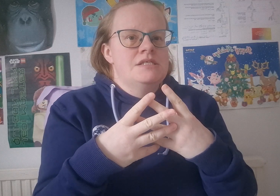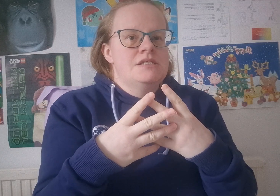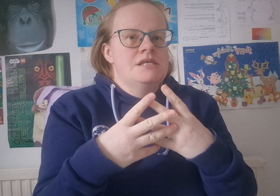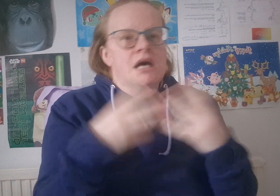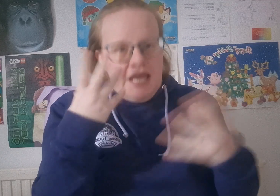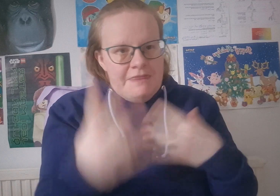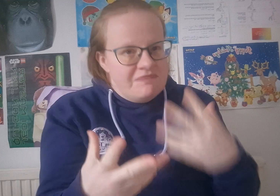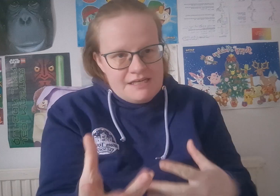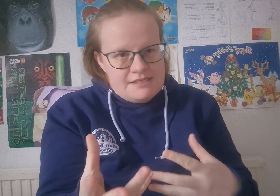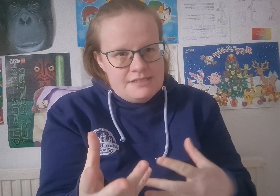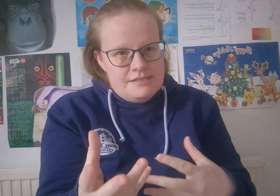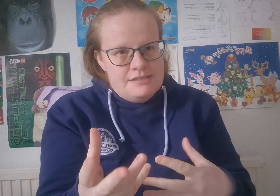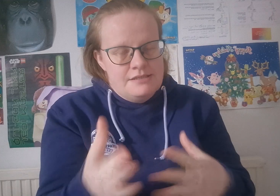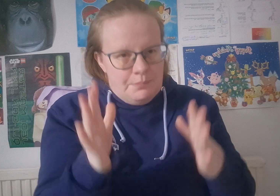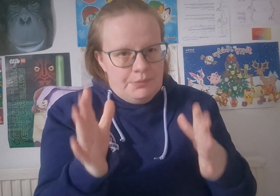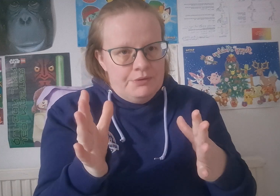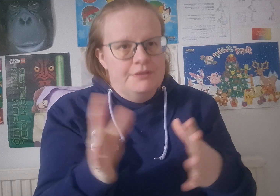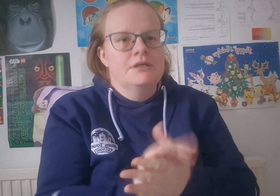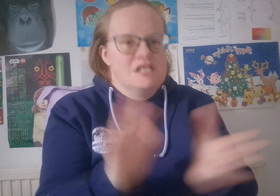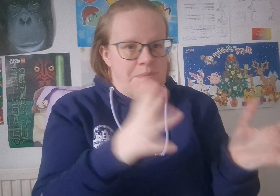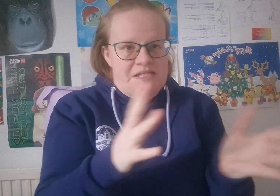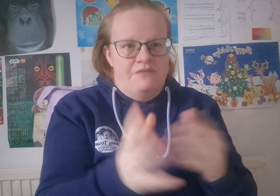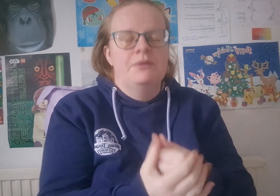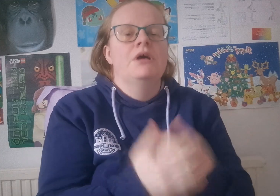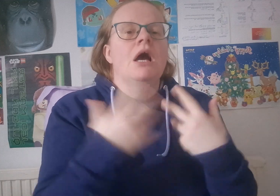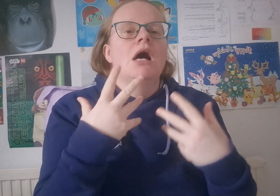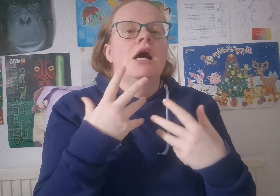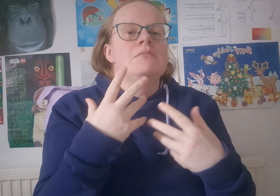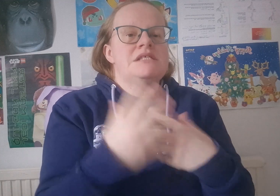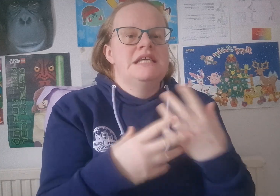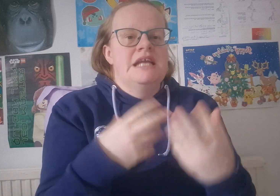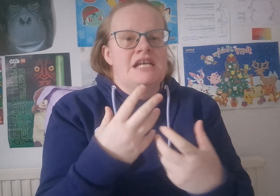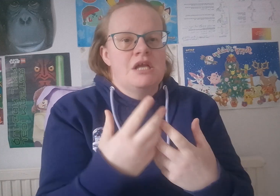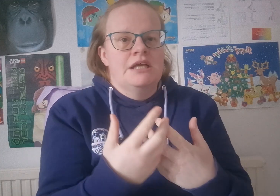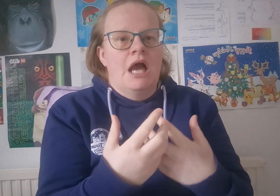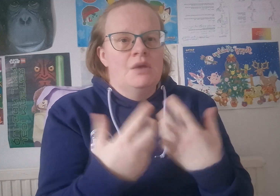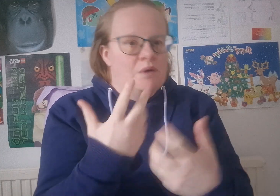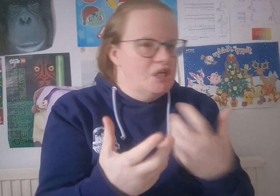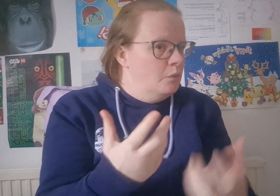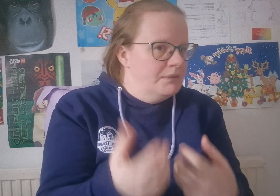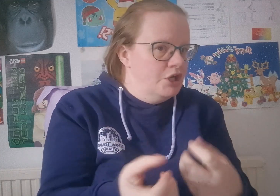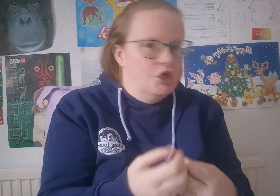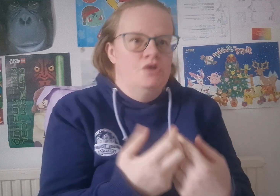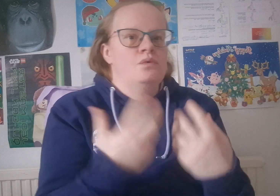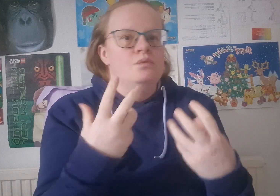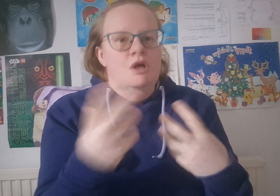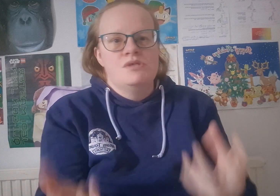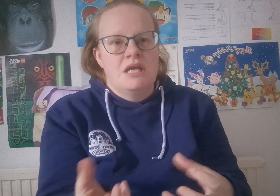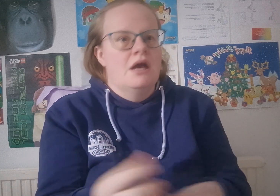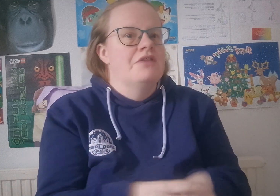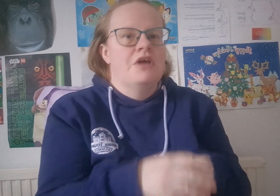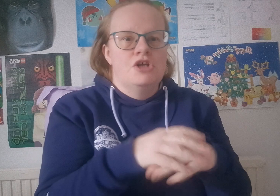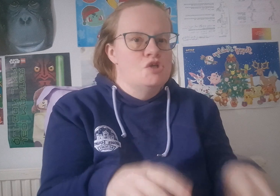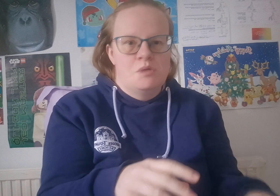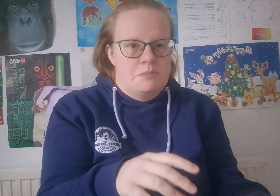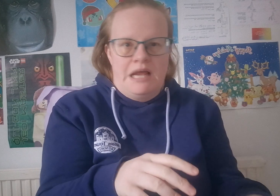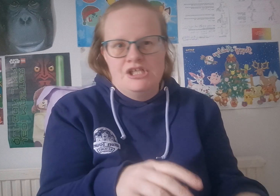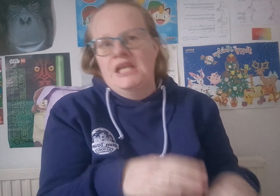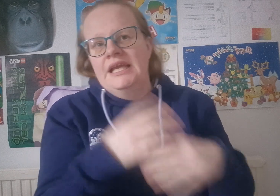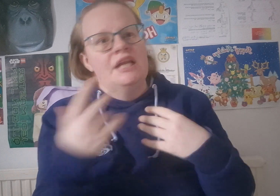is in this book, because it's based off a book, seen as like a witching woman who knows the earth and knows which plants can kill you and